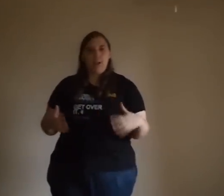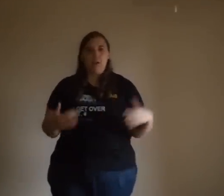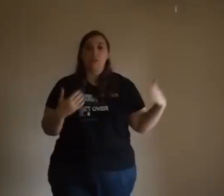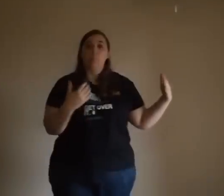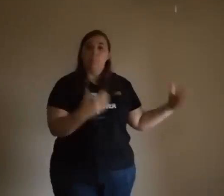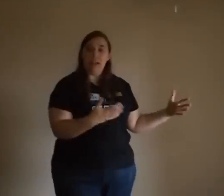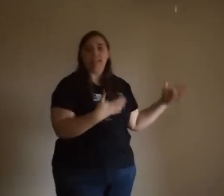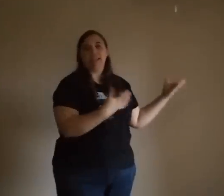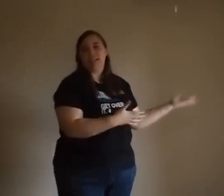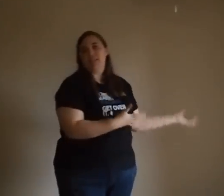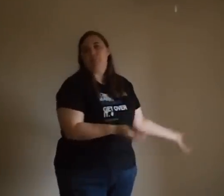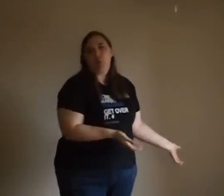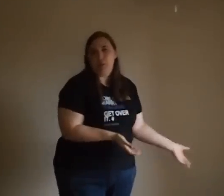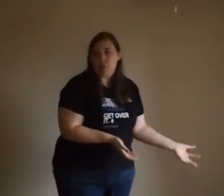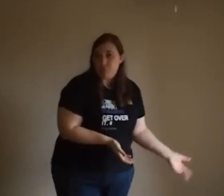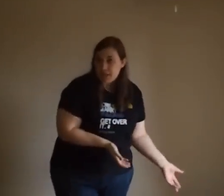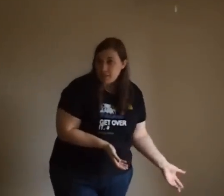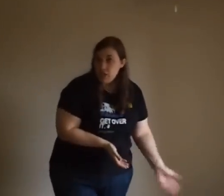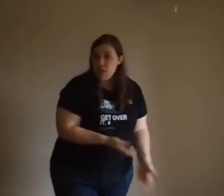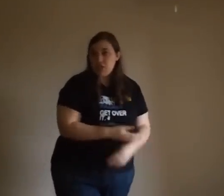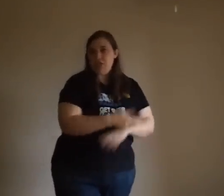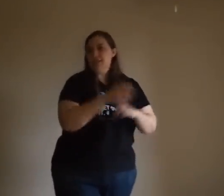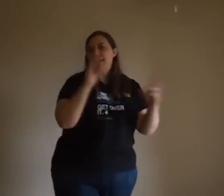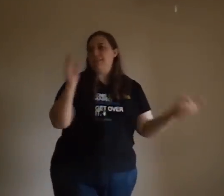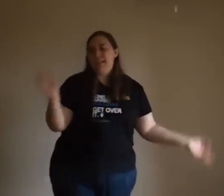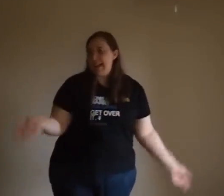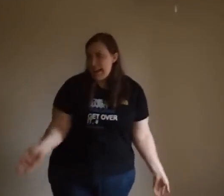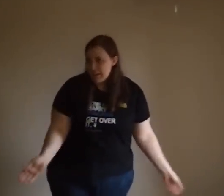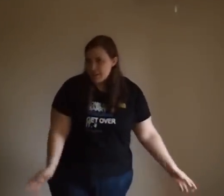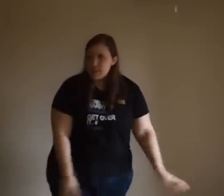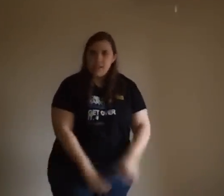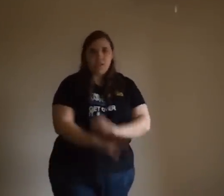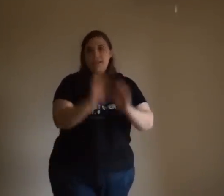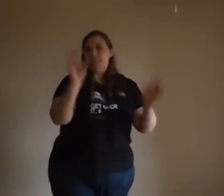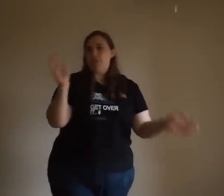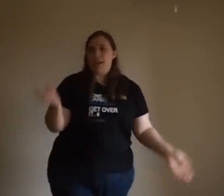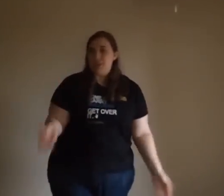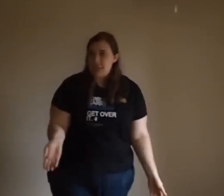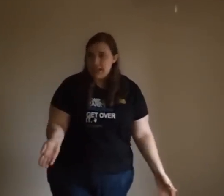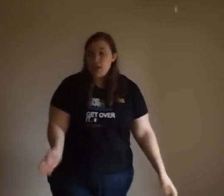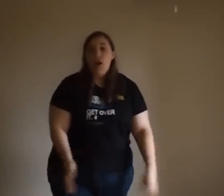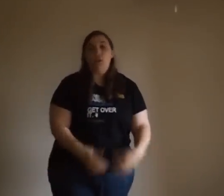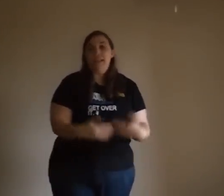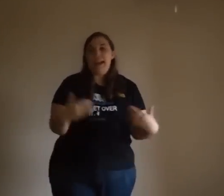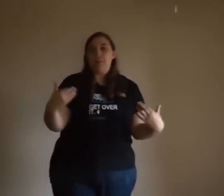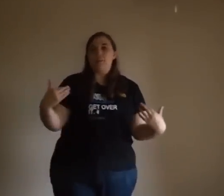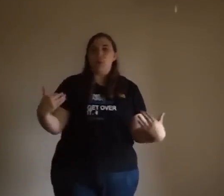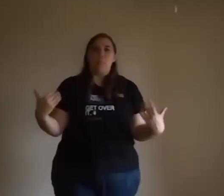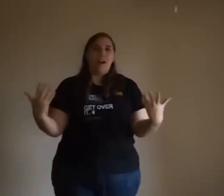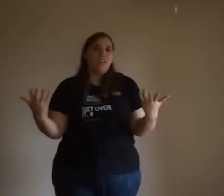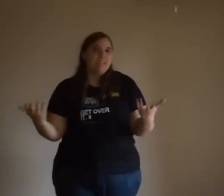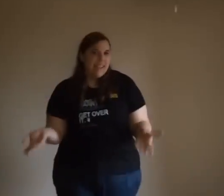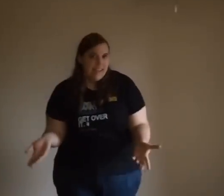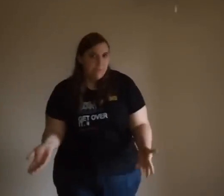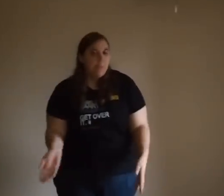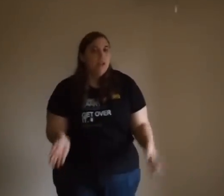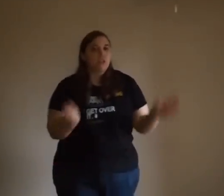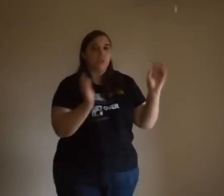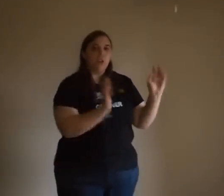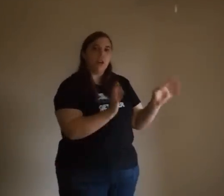Earth, but it's as if Rome never fell. So, you still have gladiators, you still have all that shtick, only now it's more modern day. So, Kirk,